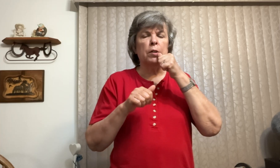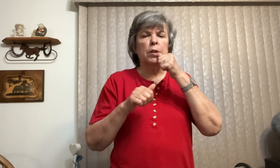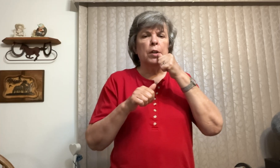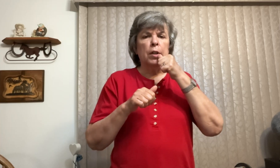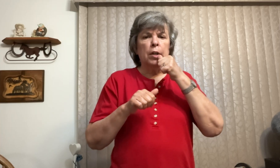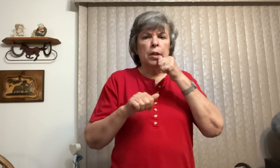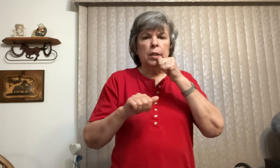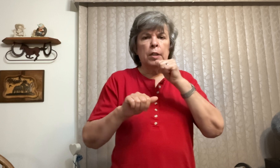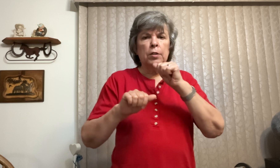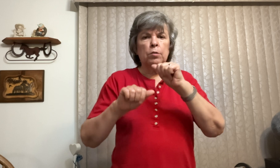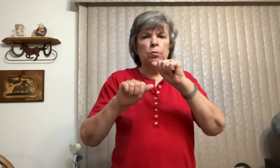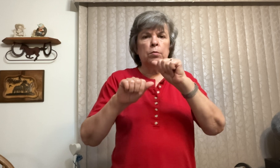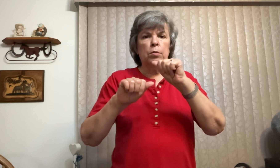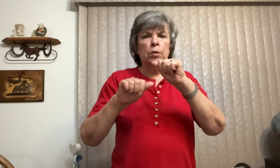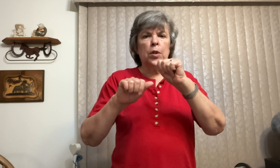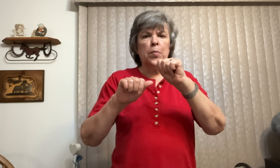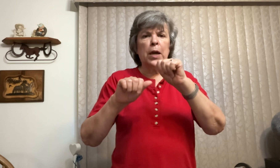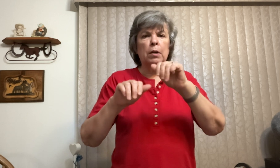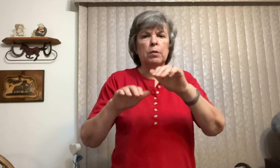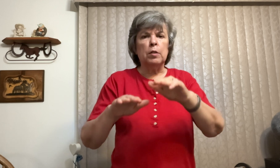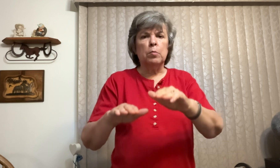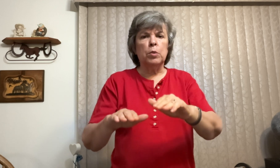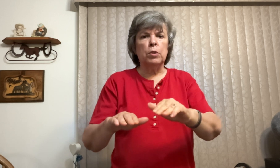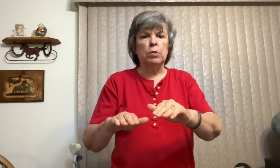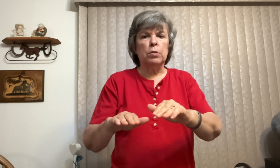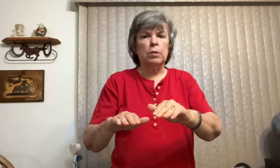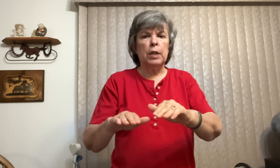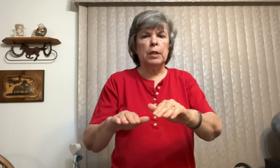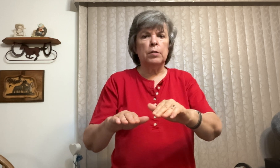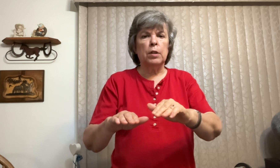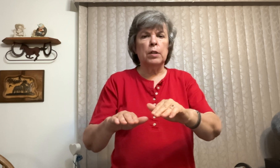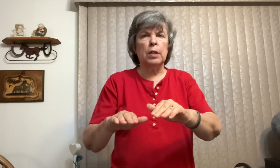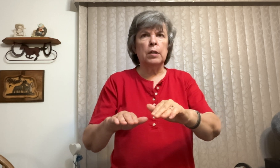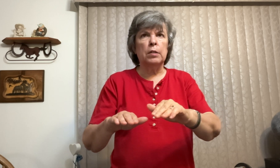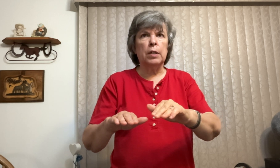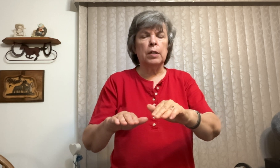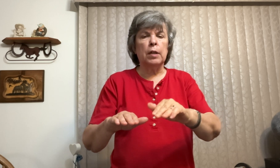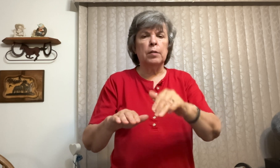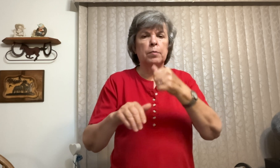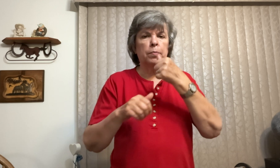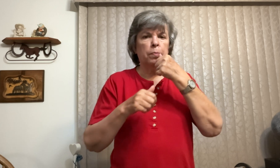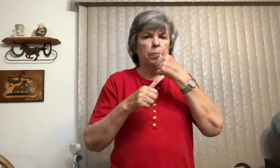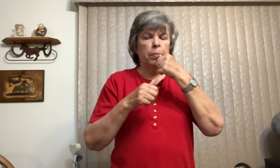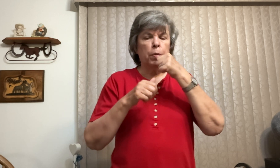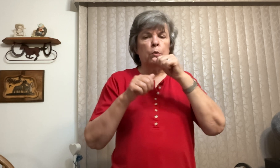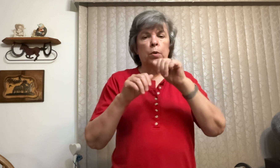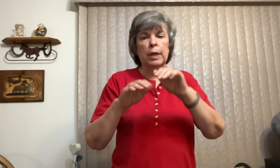and then you come out and put your hands on the heads like that. or a